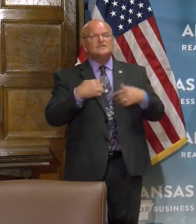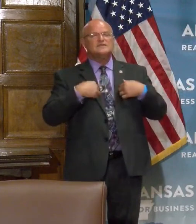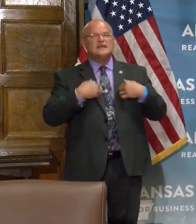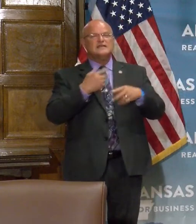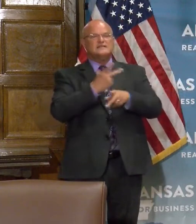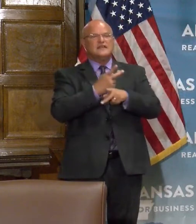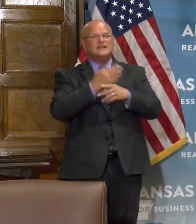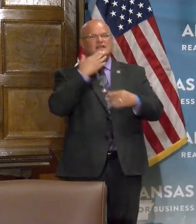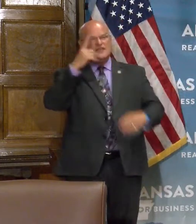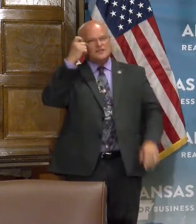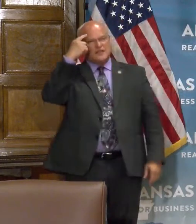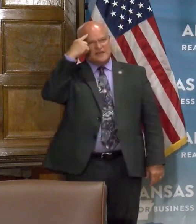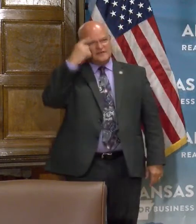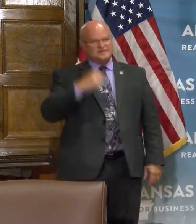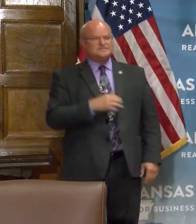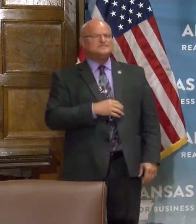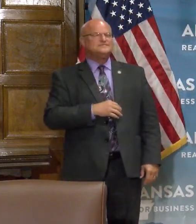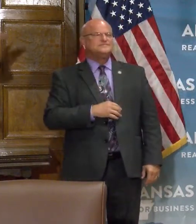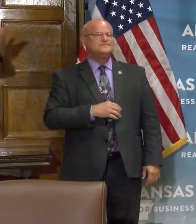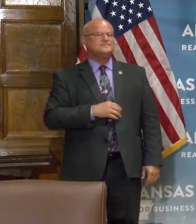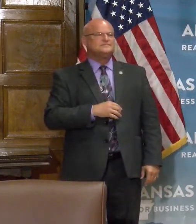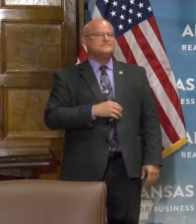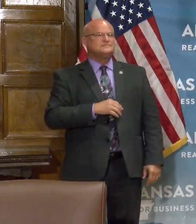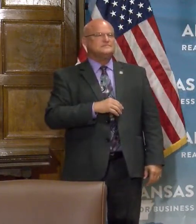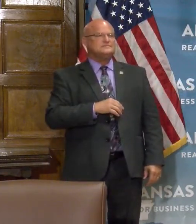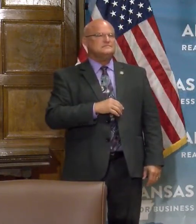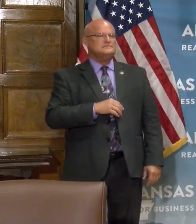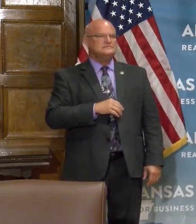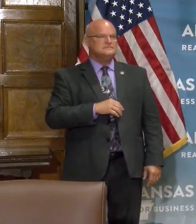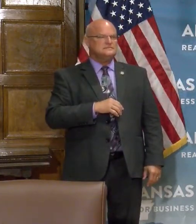So thank you, Governor. Thank you, Chad. Chancellor.